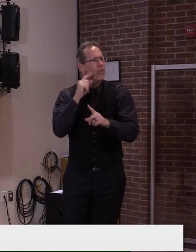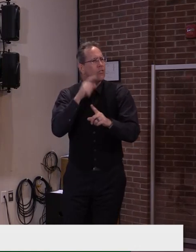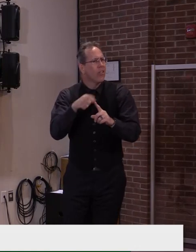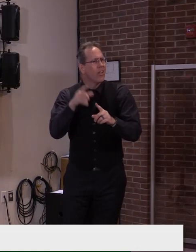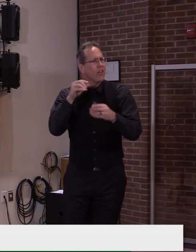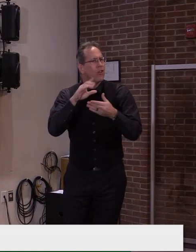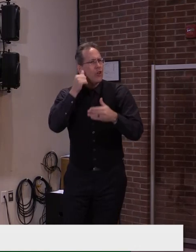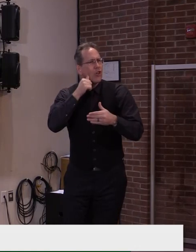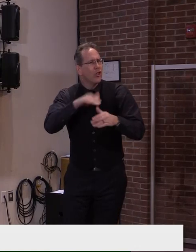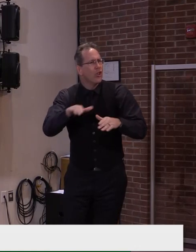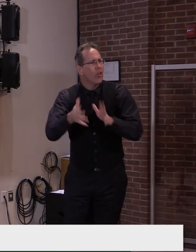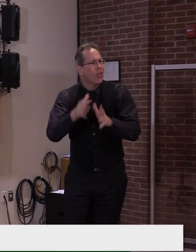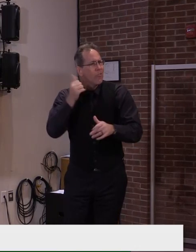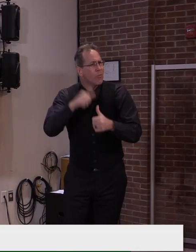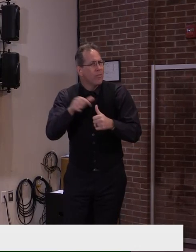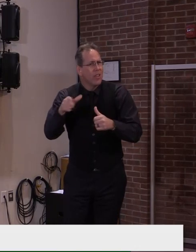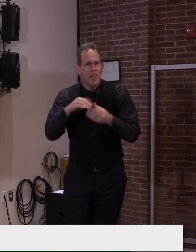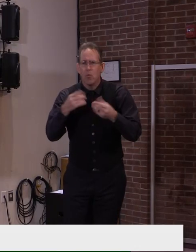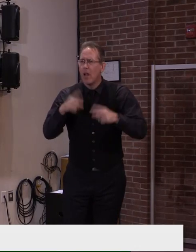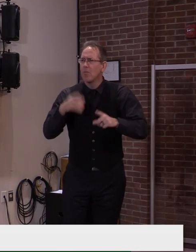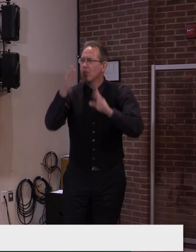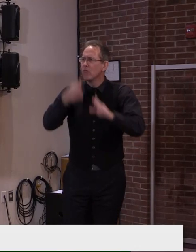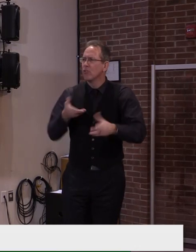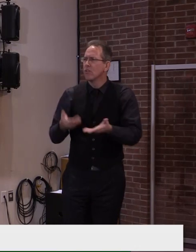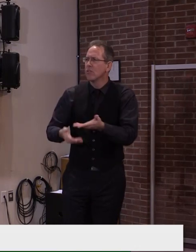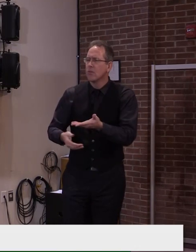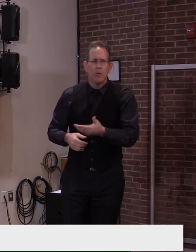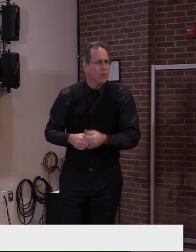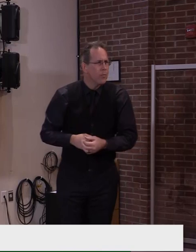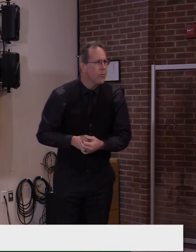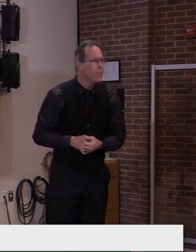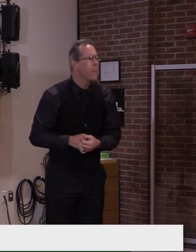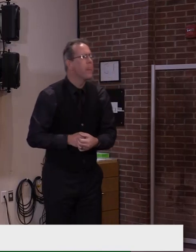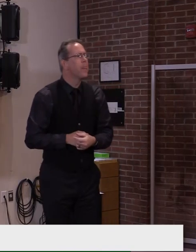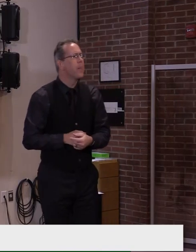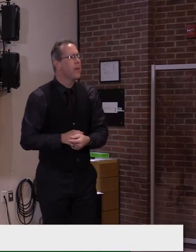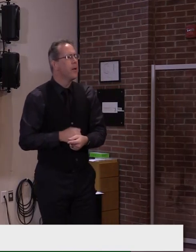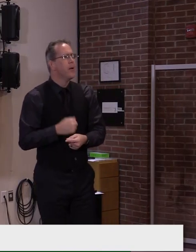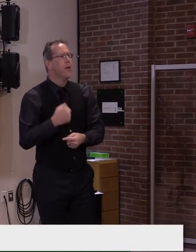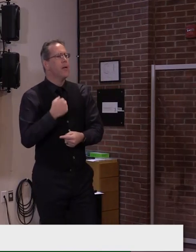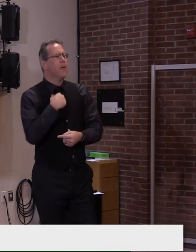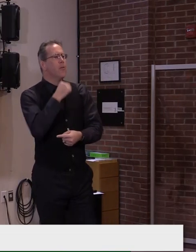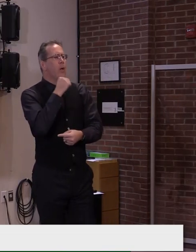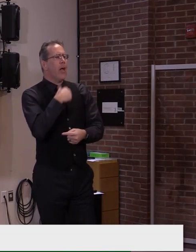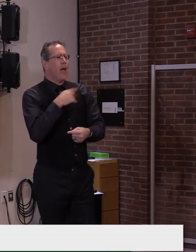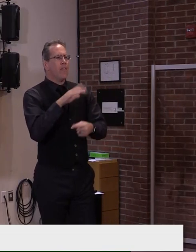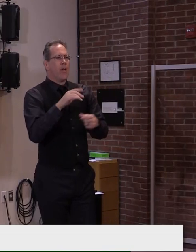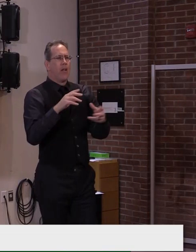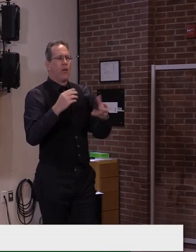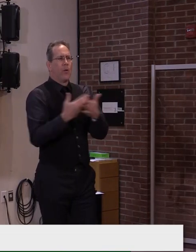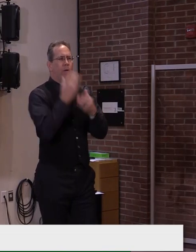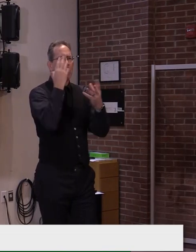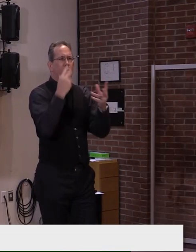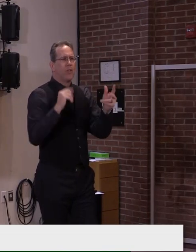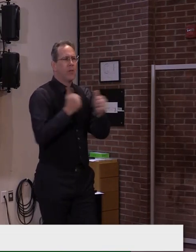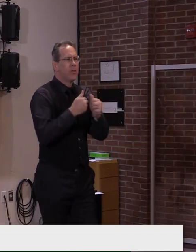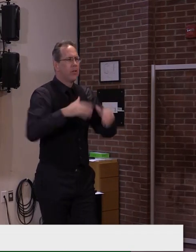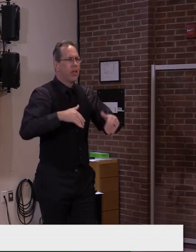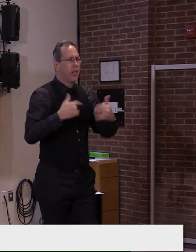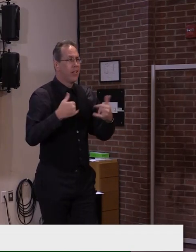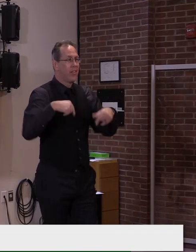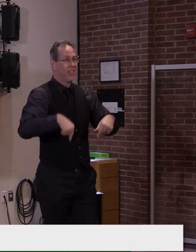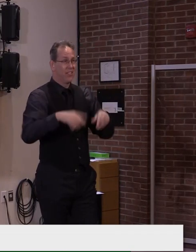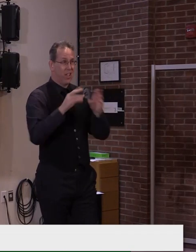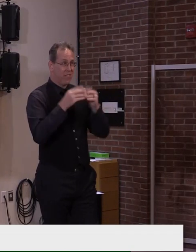Greg, I don't have an update on that right now, but I'll make sure that we do get an update to you right after I get done with the press conference